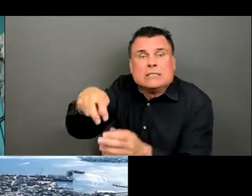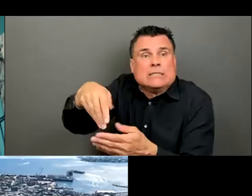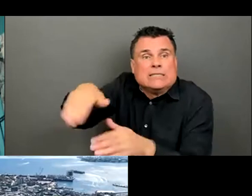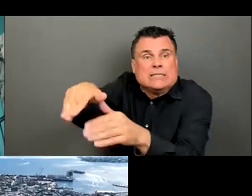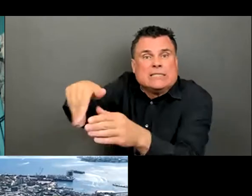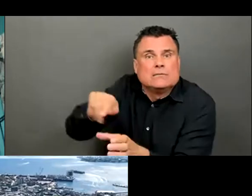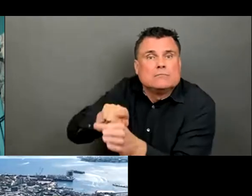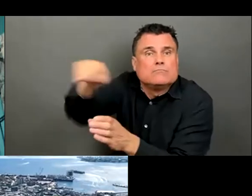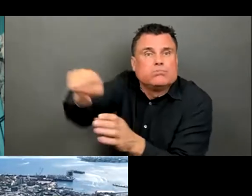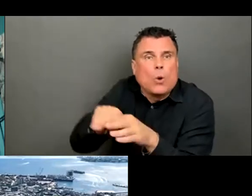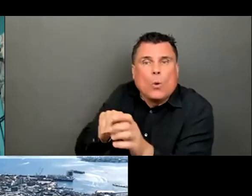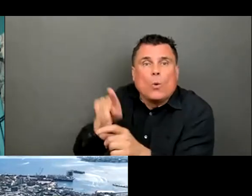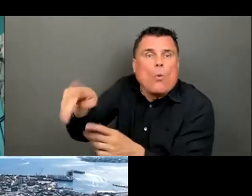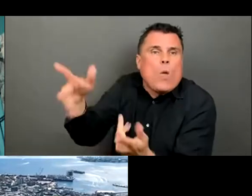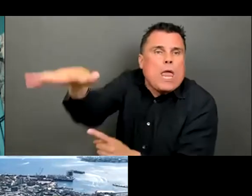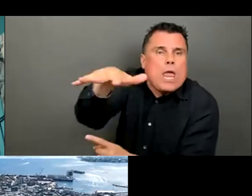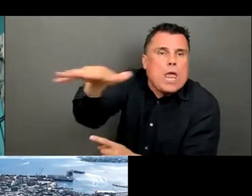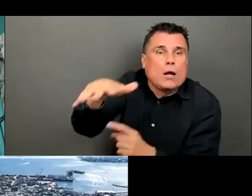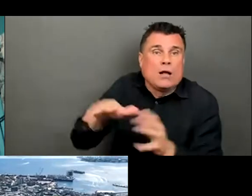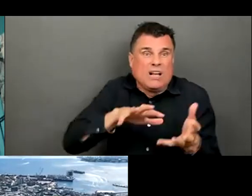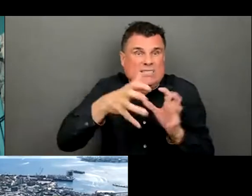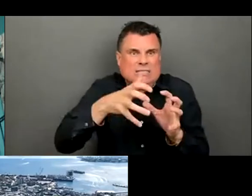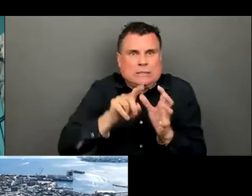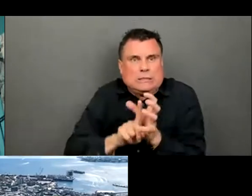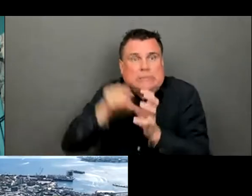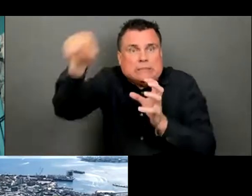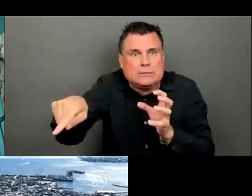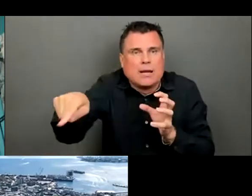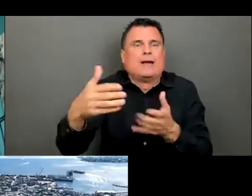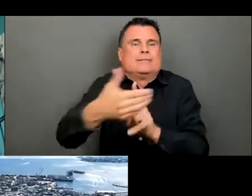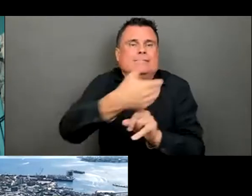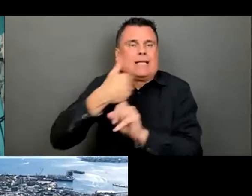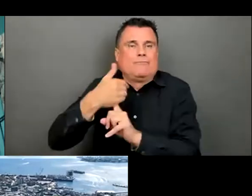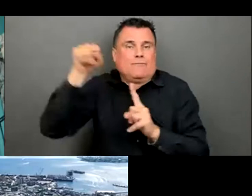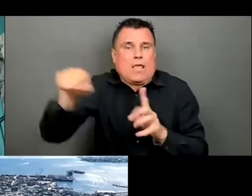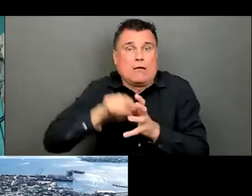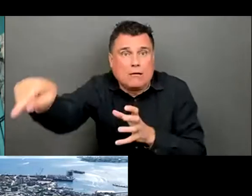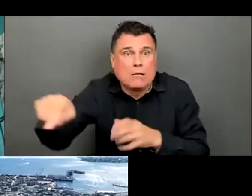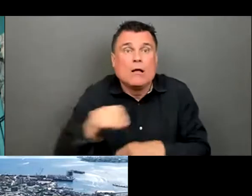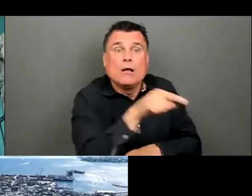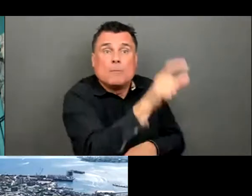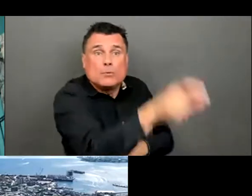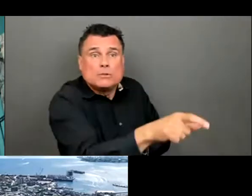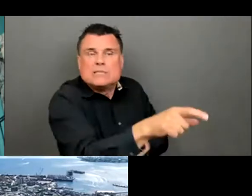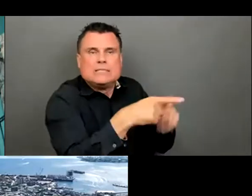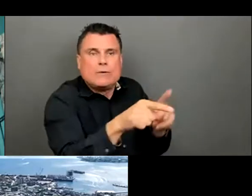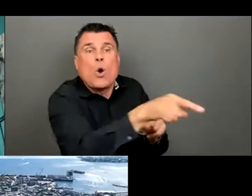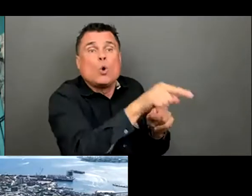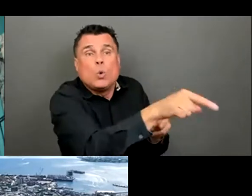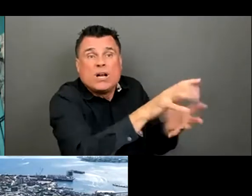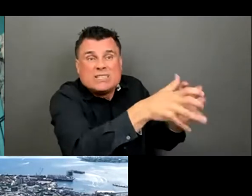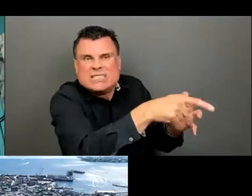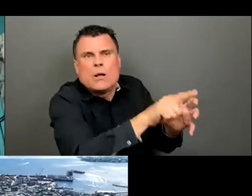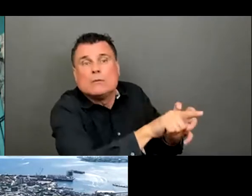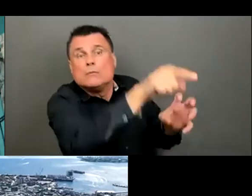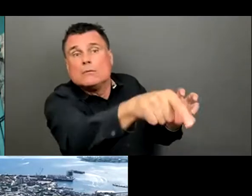We also know that such technologies wouldn't be functioned without people around. In that